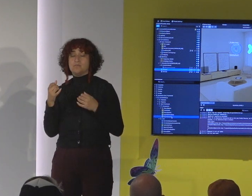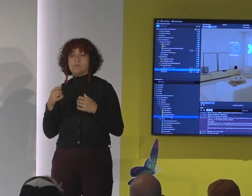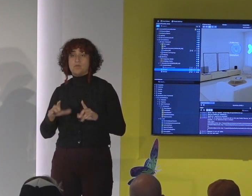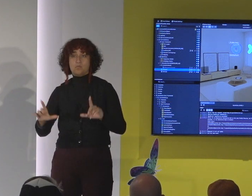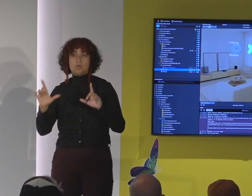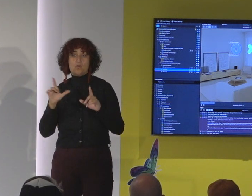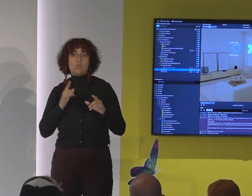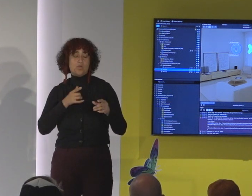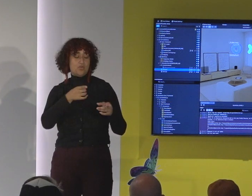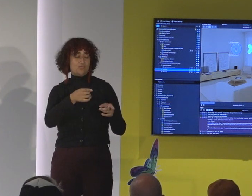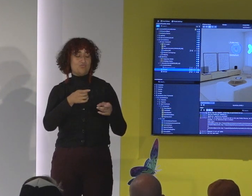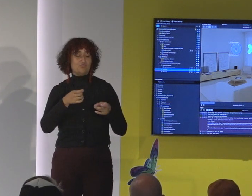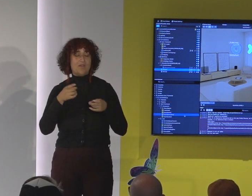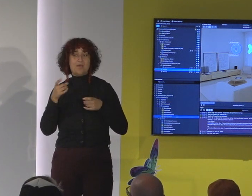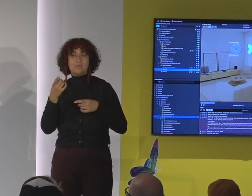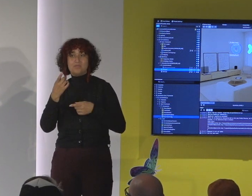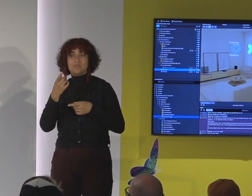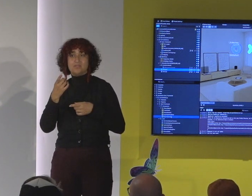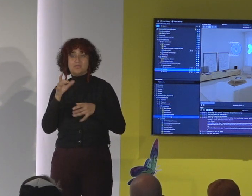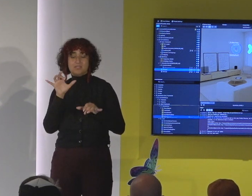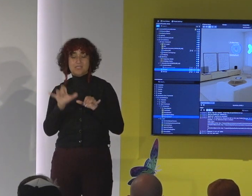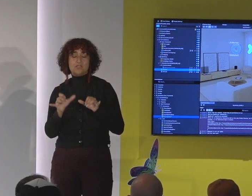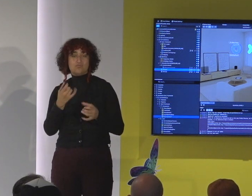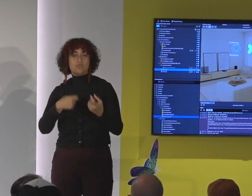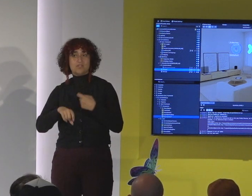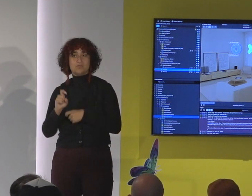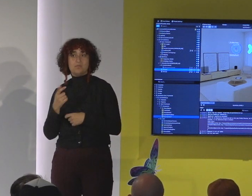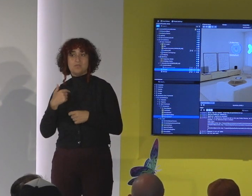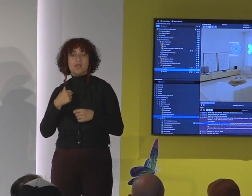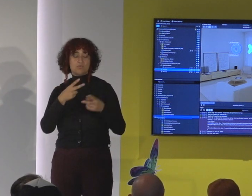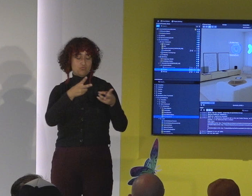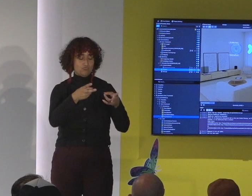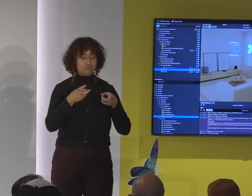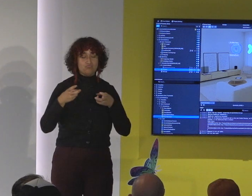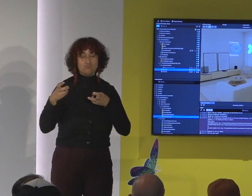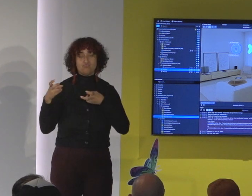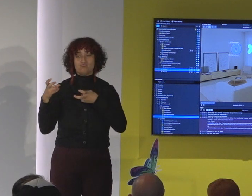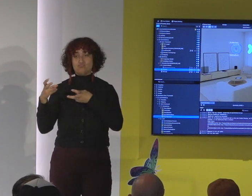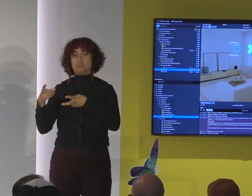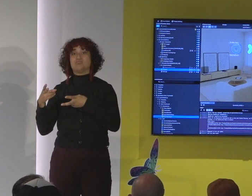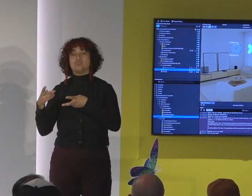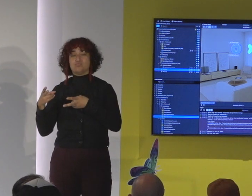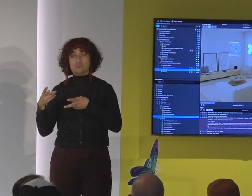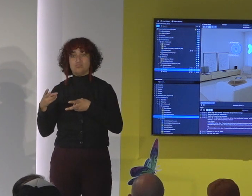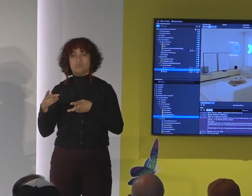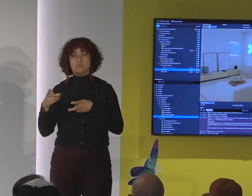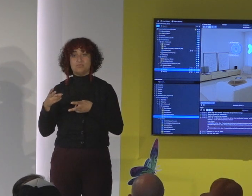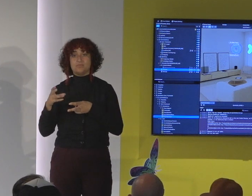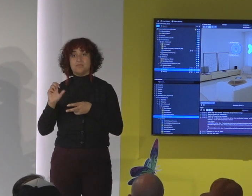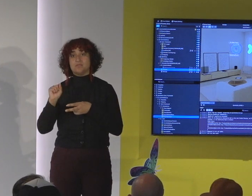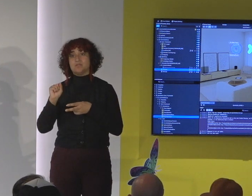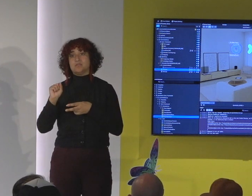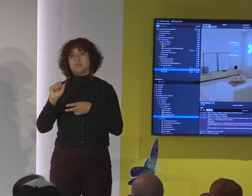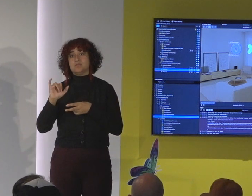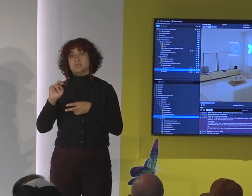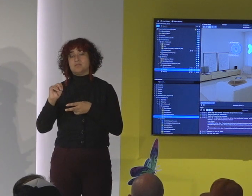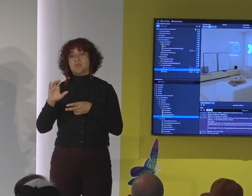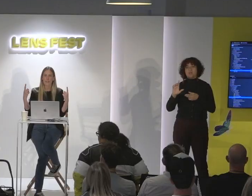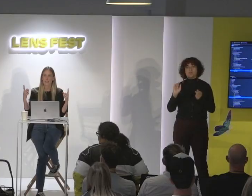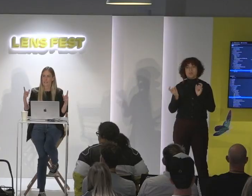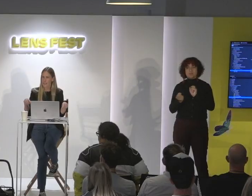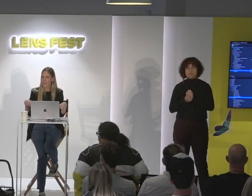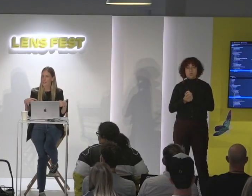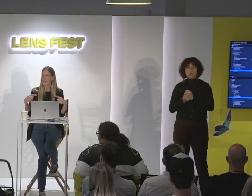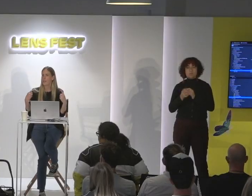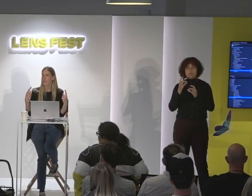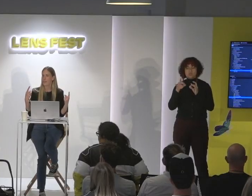to grab this Sync Transform. So I'll drag that over, The sync transform is a script that